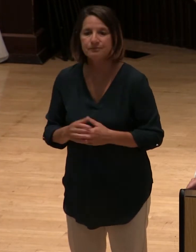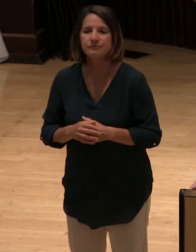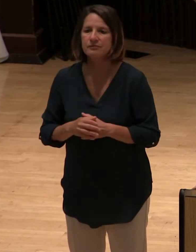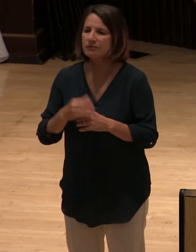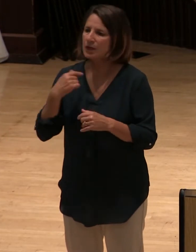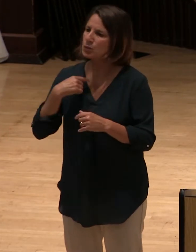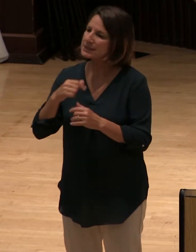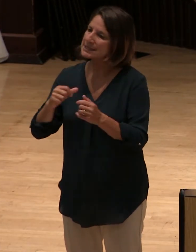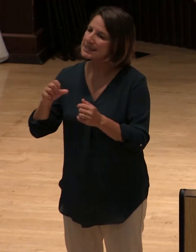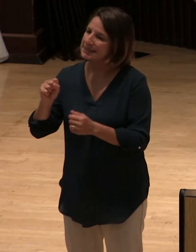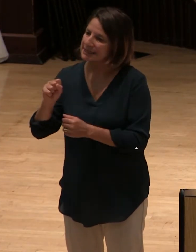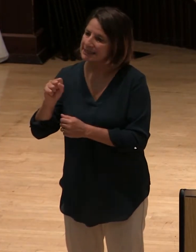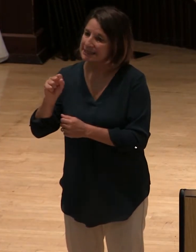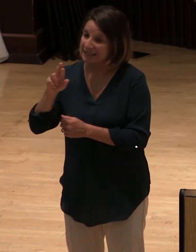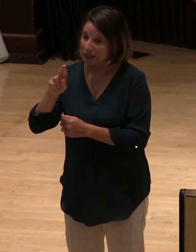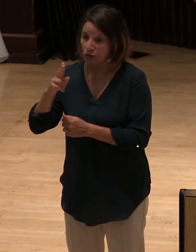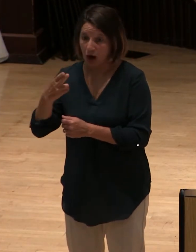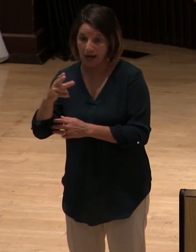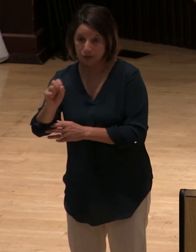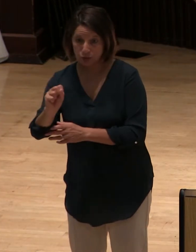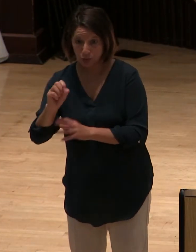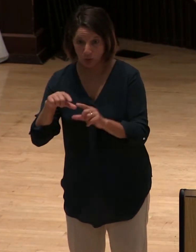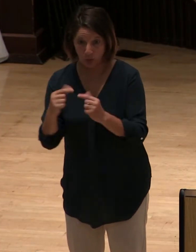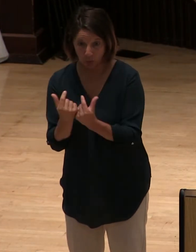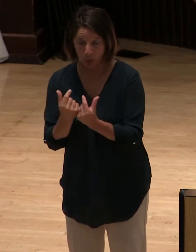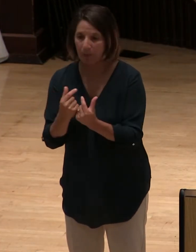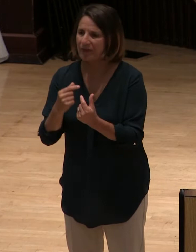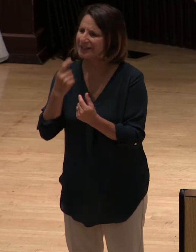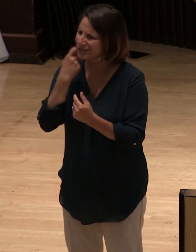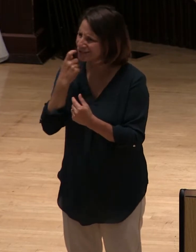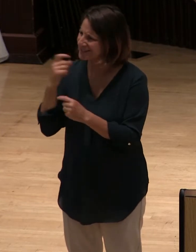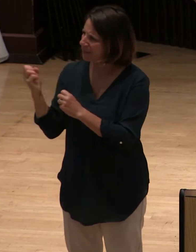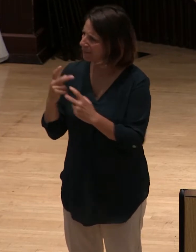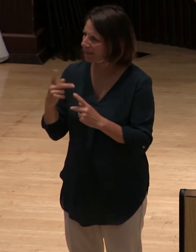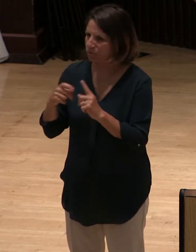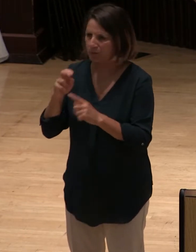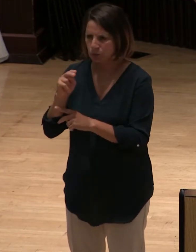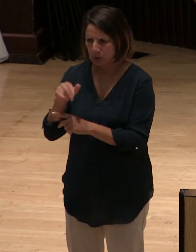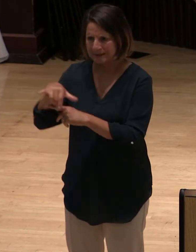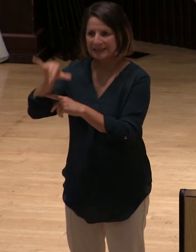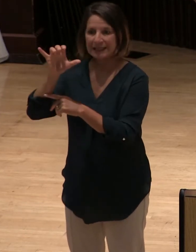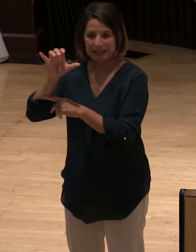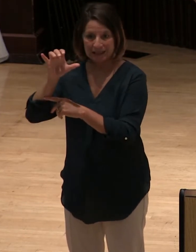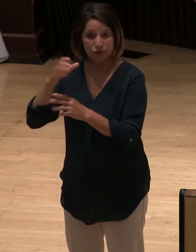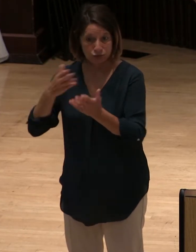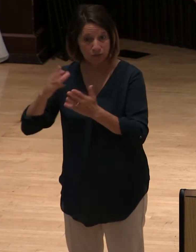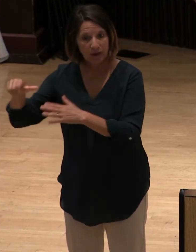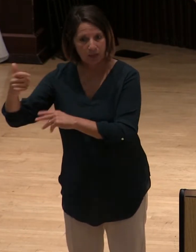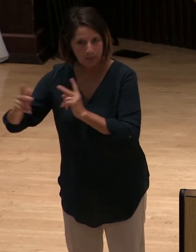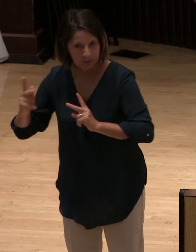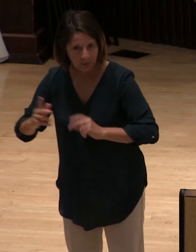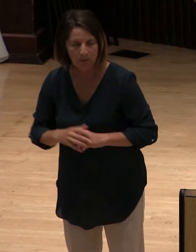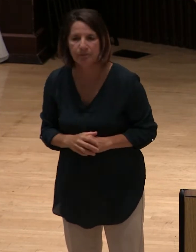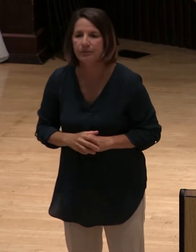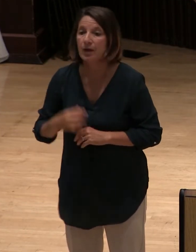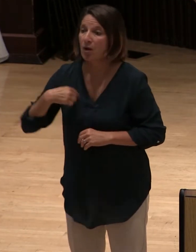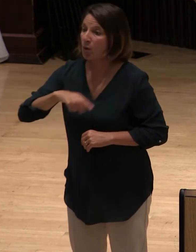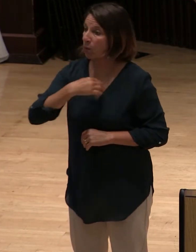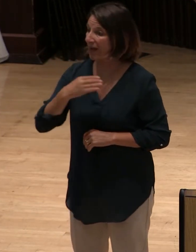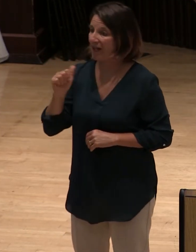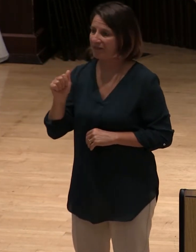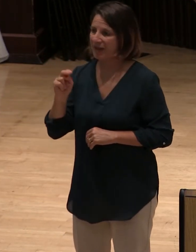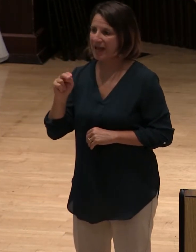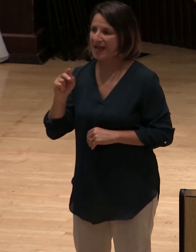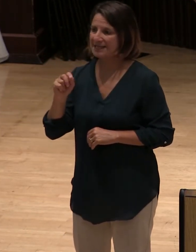over 40 kids that just spent a week in New York City serving others. We have an